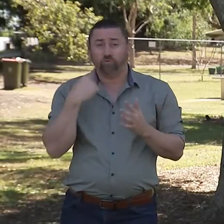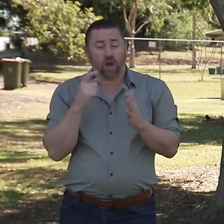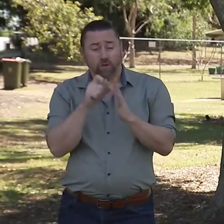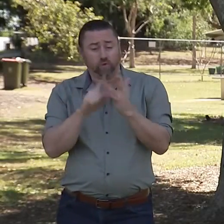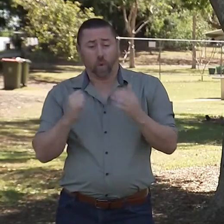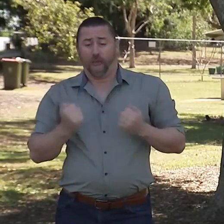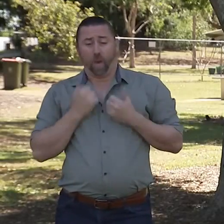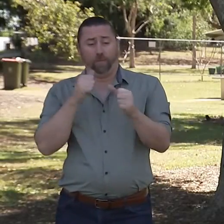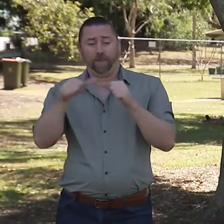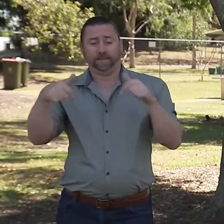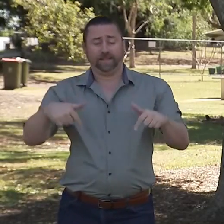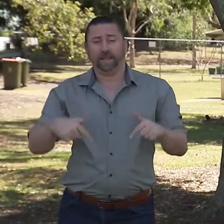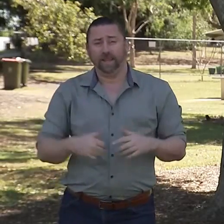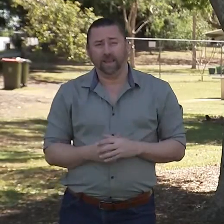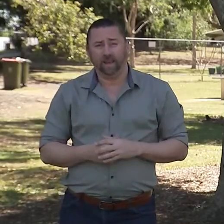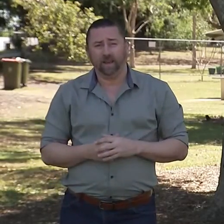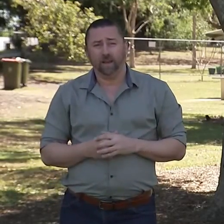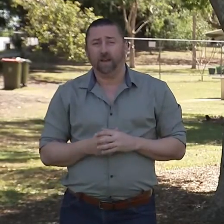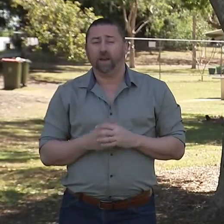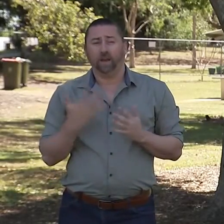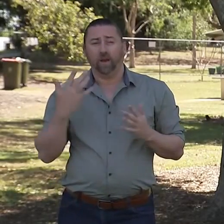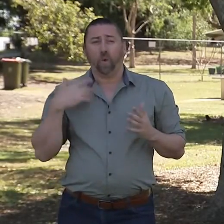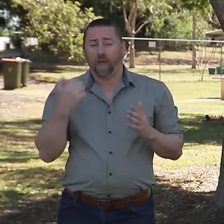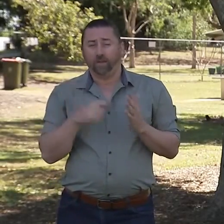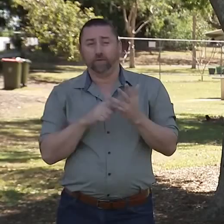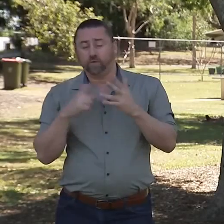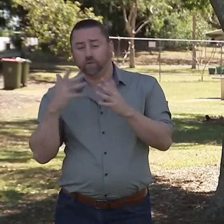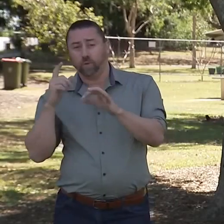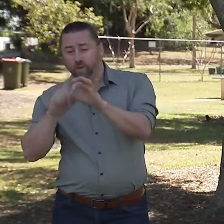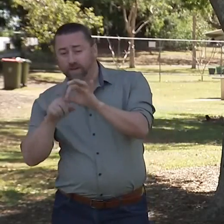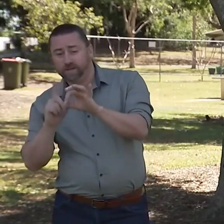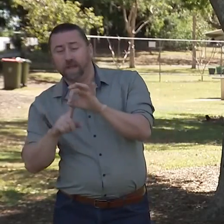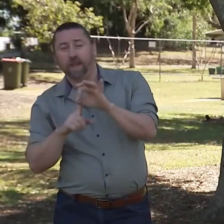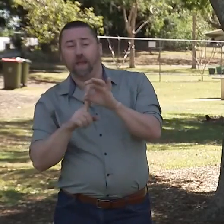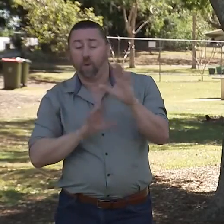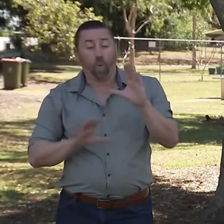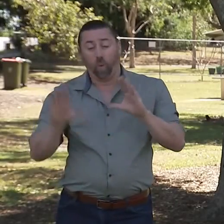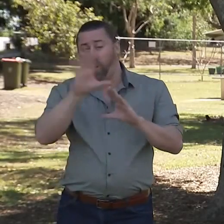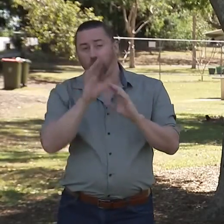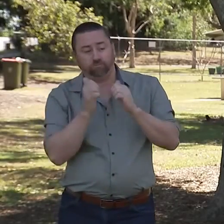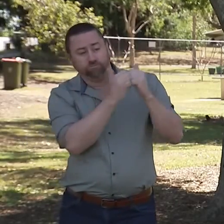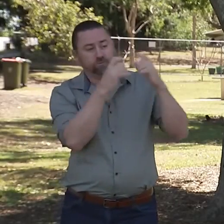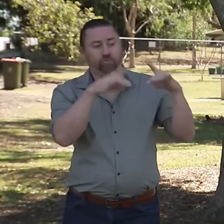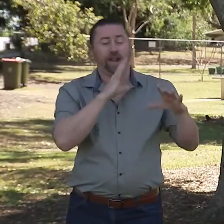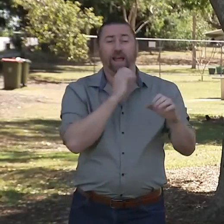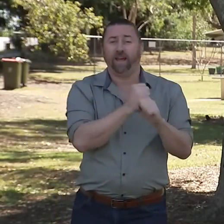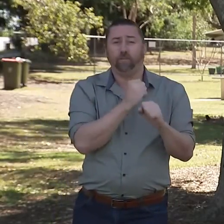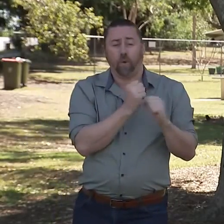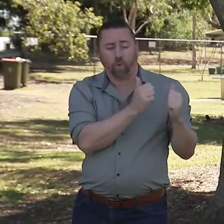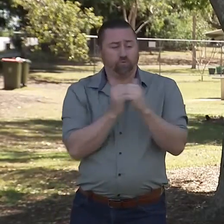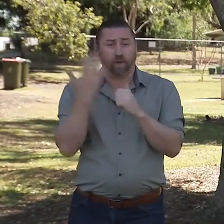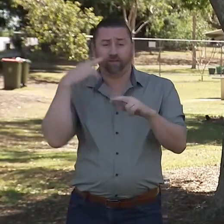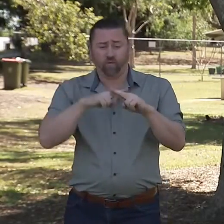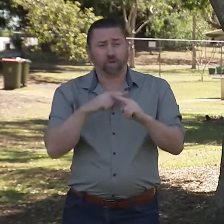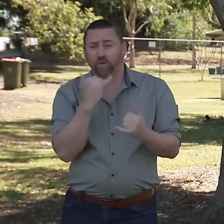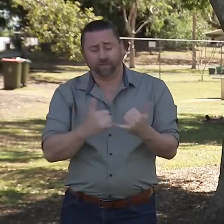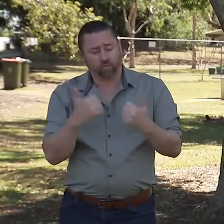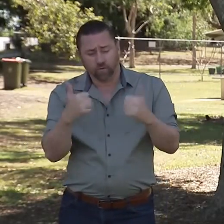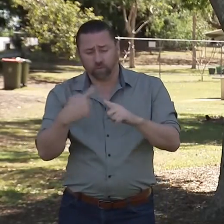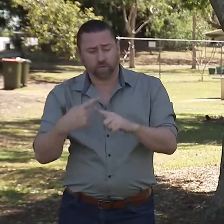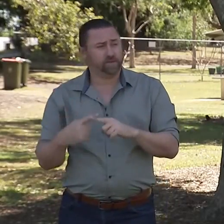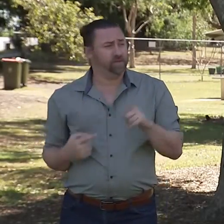can, and that cooperation between the states and the federal government is critical. And we saw that cooperation on Friday.